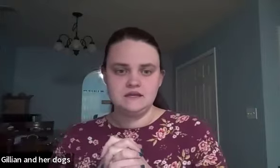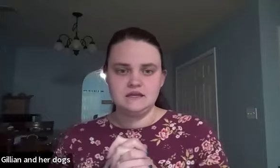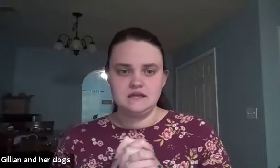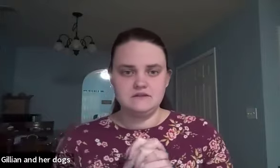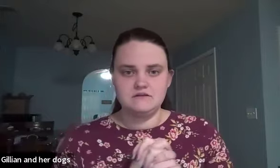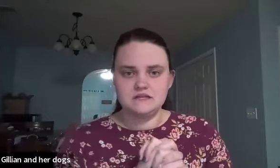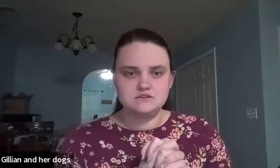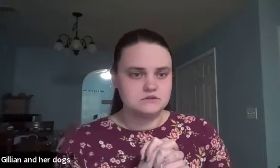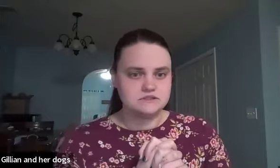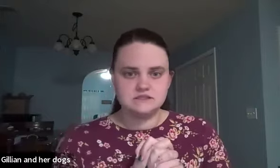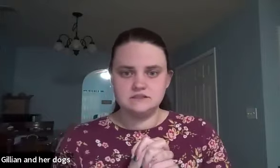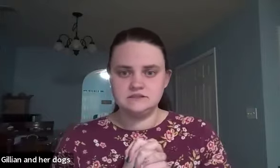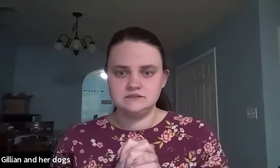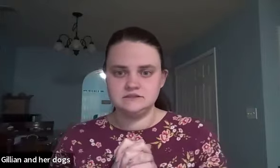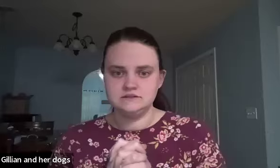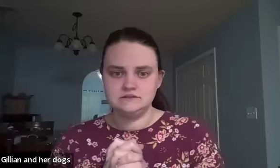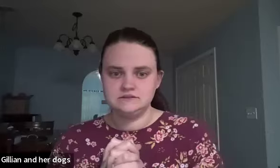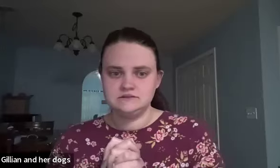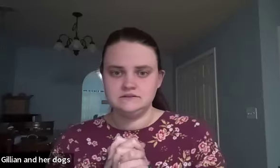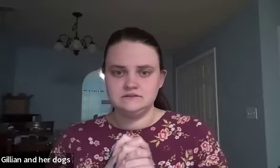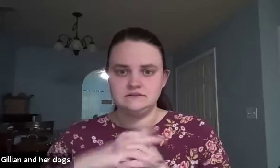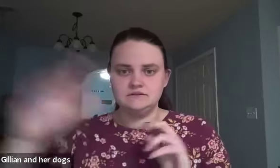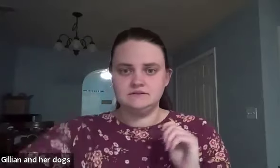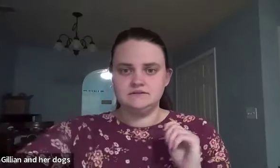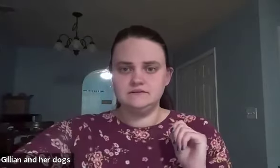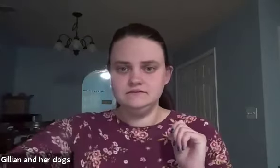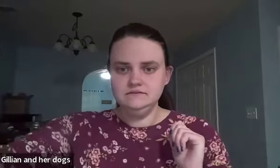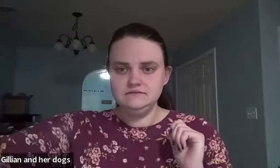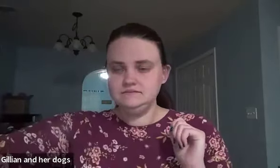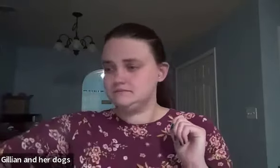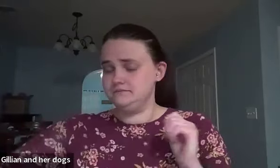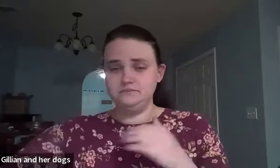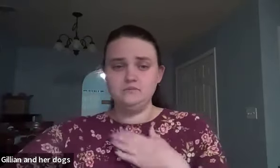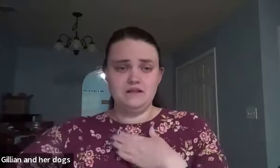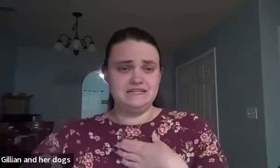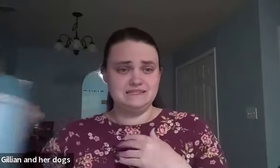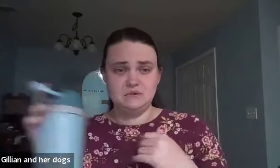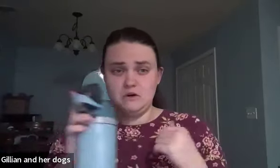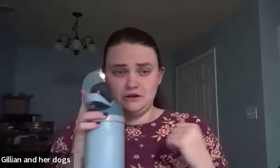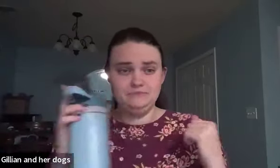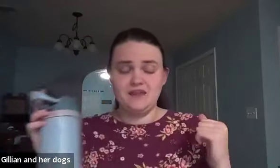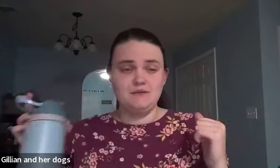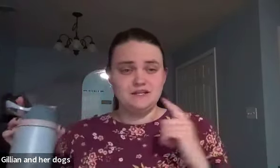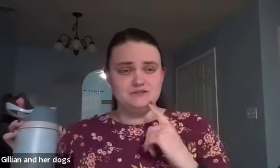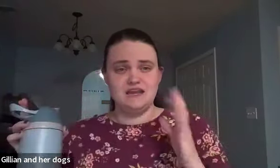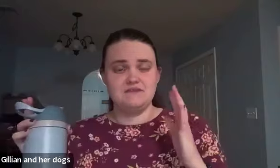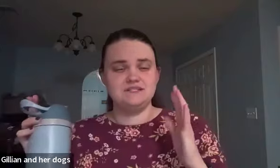anything of that sort. Well, I take a sip of water. I'm not used to having